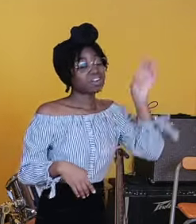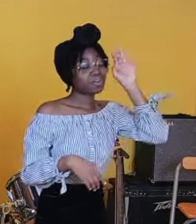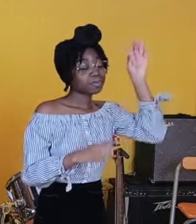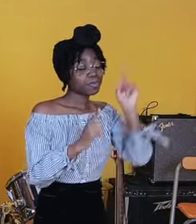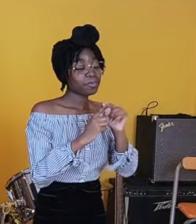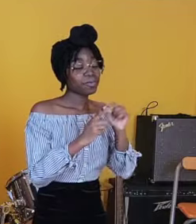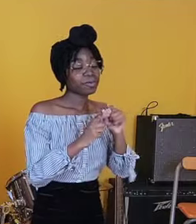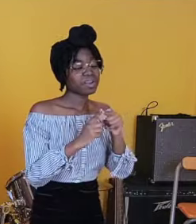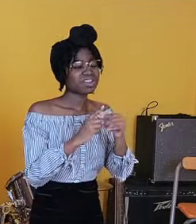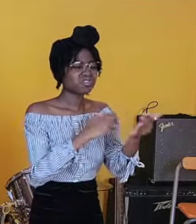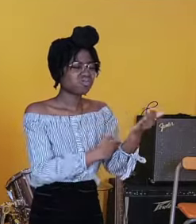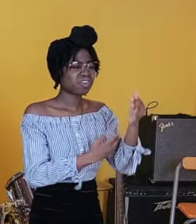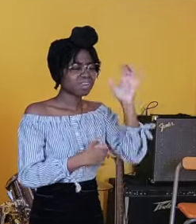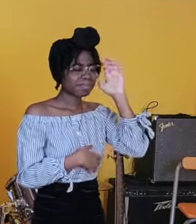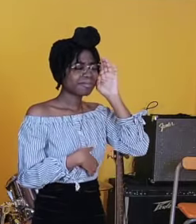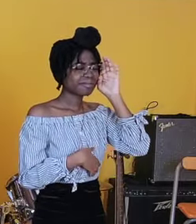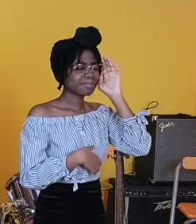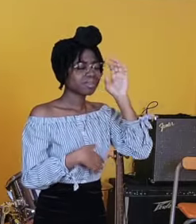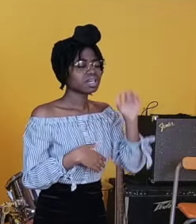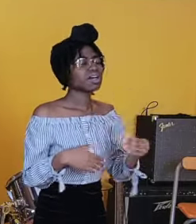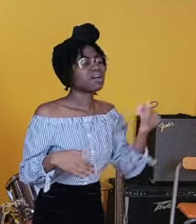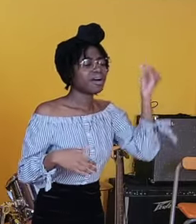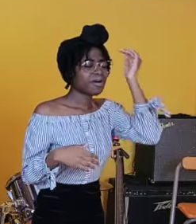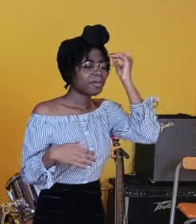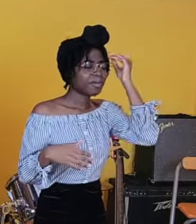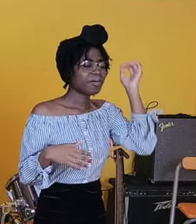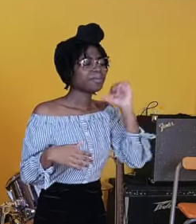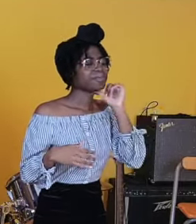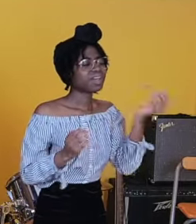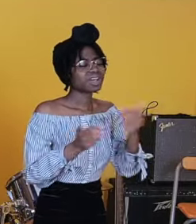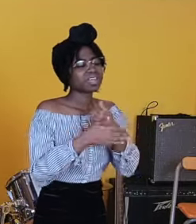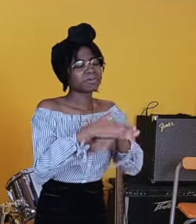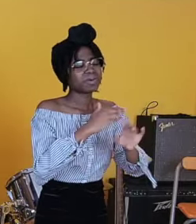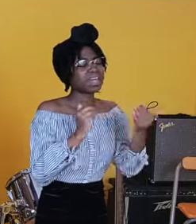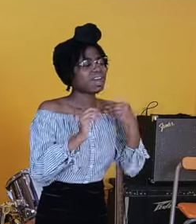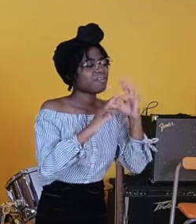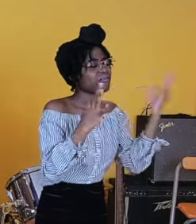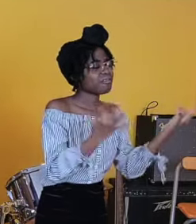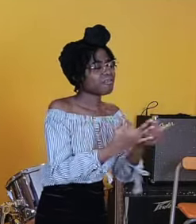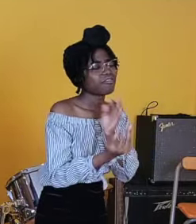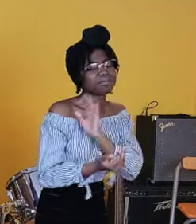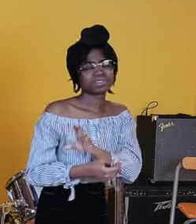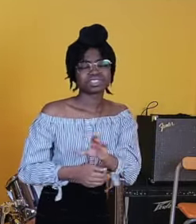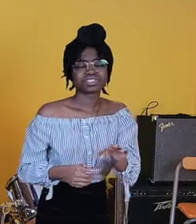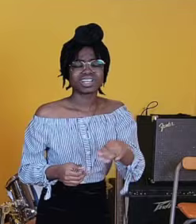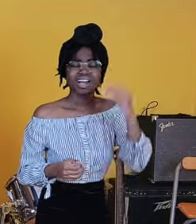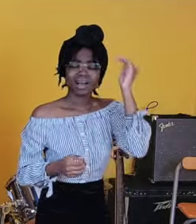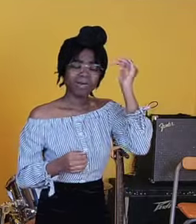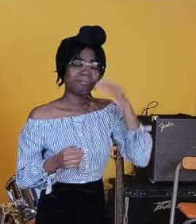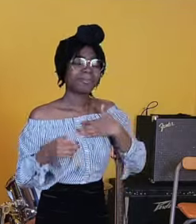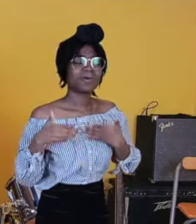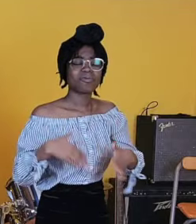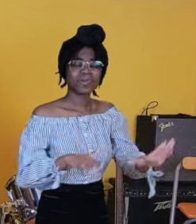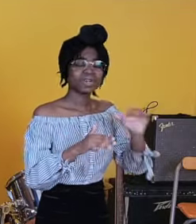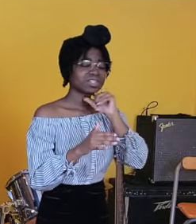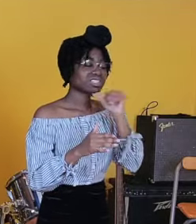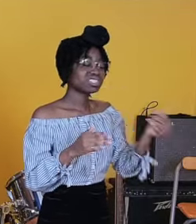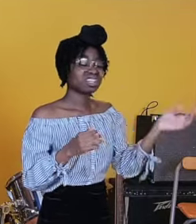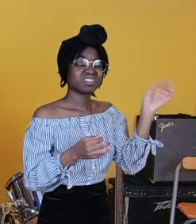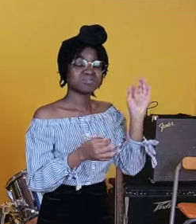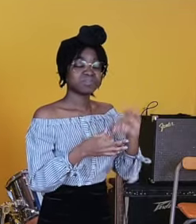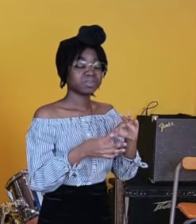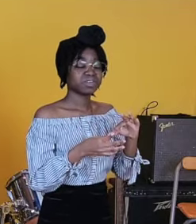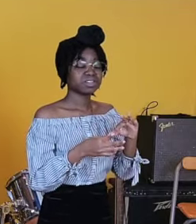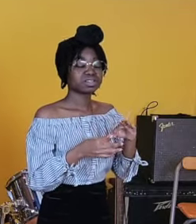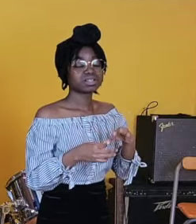this morning, and I know I'm not born again. I have a family. I have children. I know my ways are not perfect.